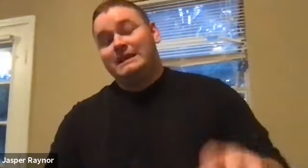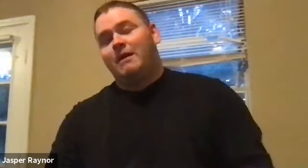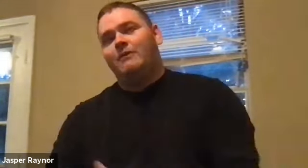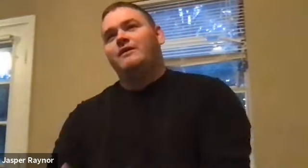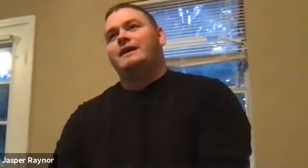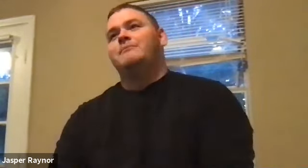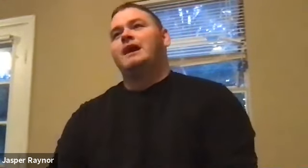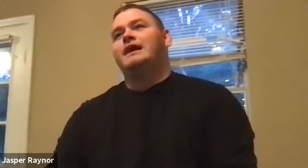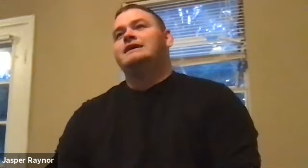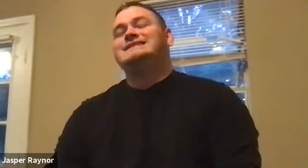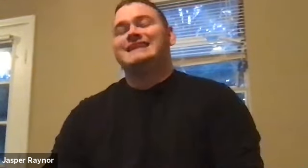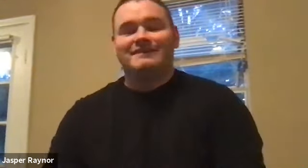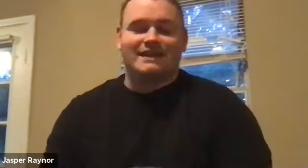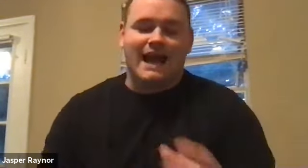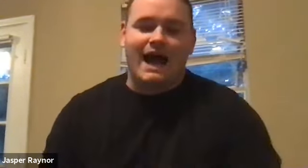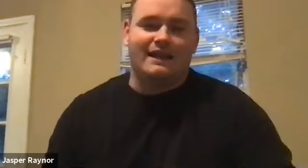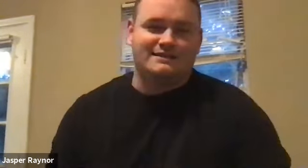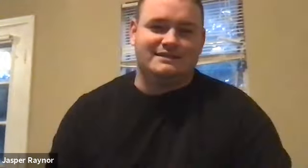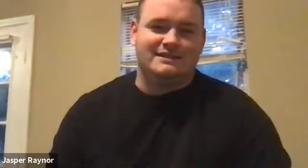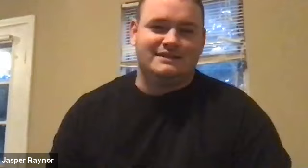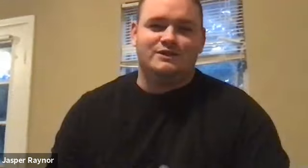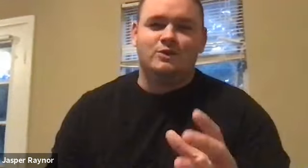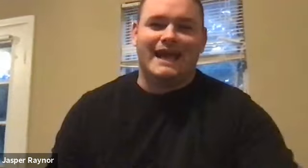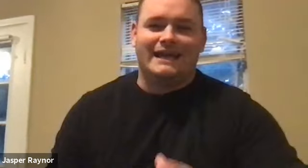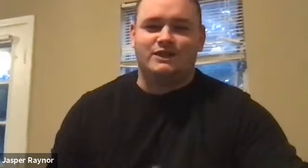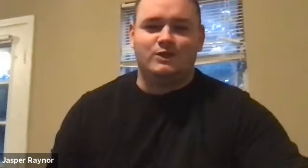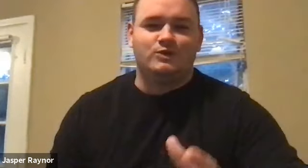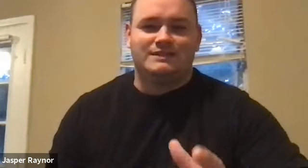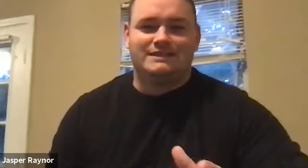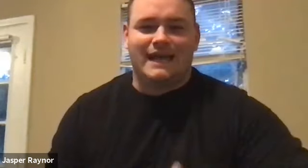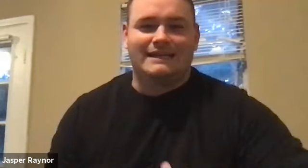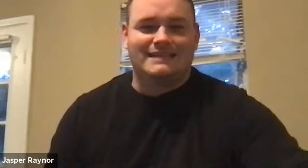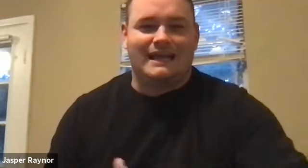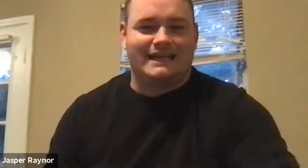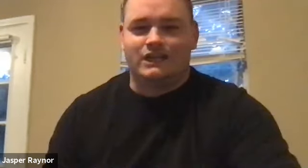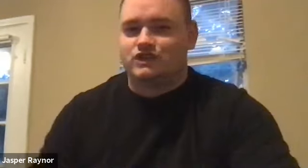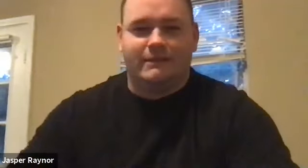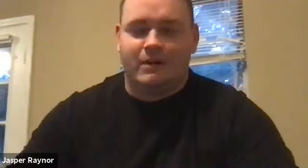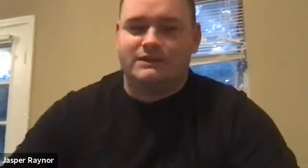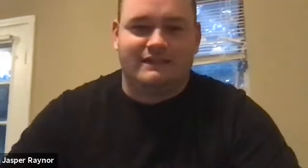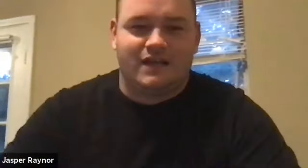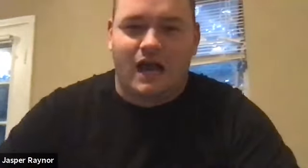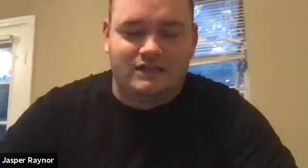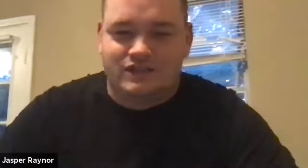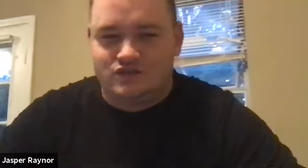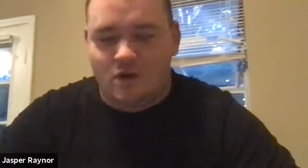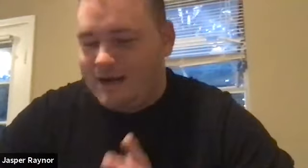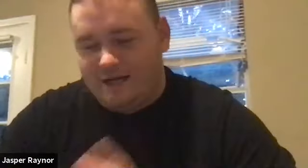Keep up with him. But Stephen Collins, you can't use signed exact English and keep up with Stephen Collins. There's no way to do